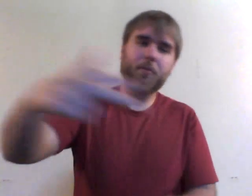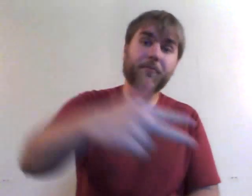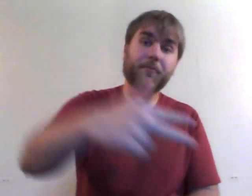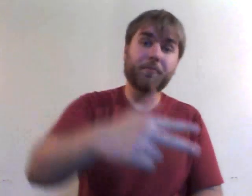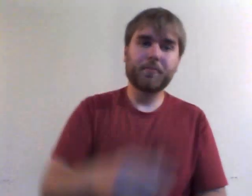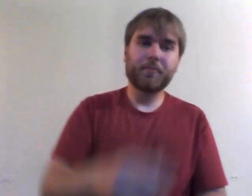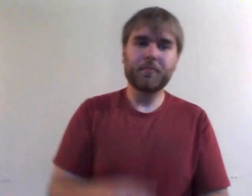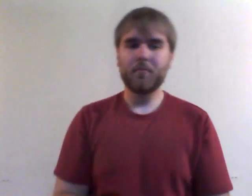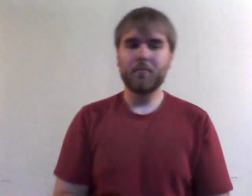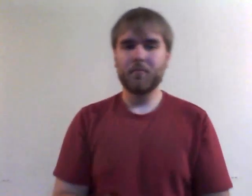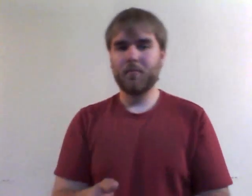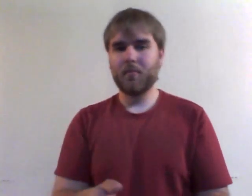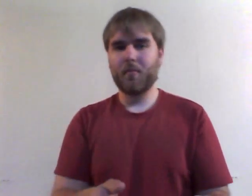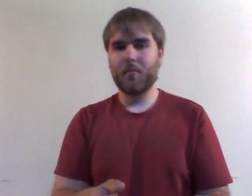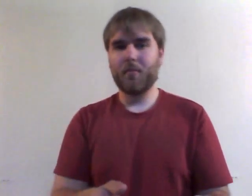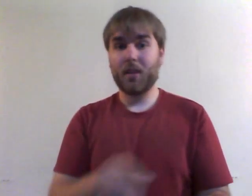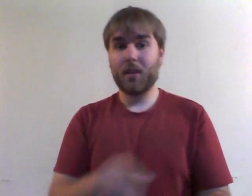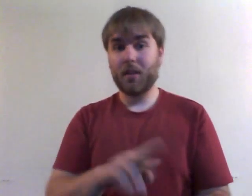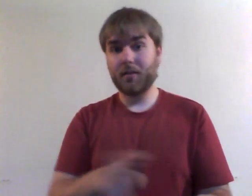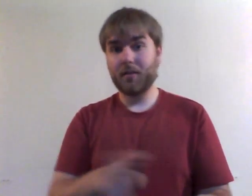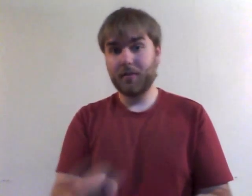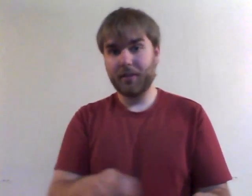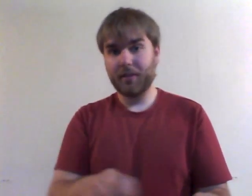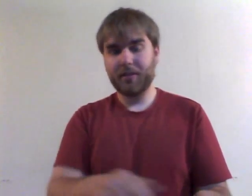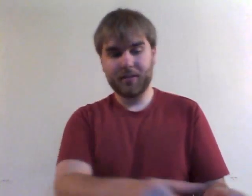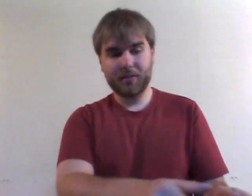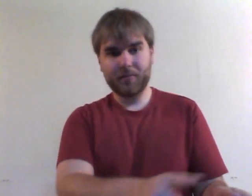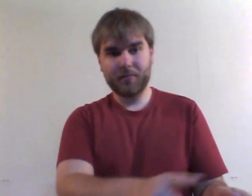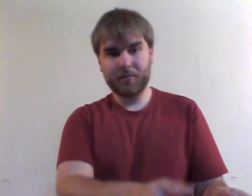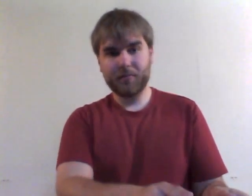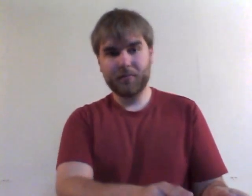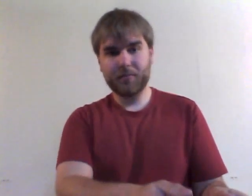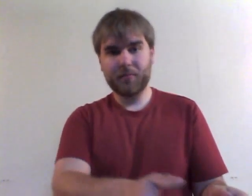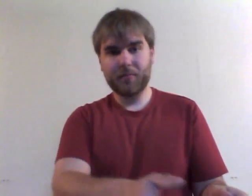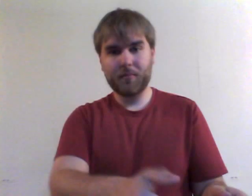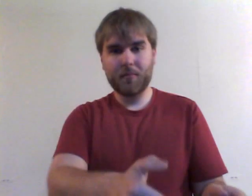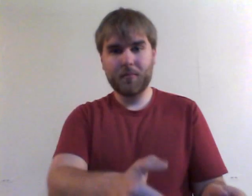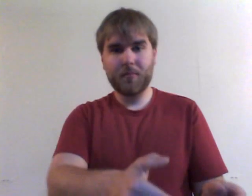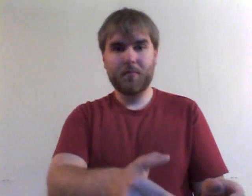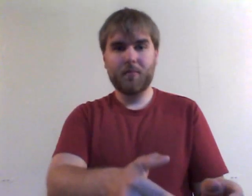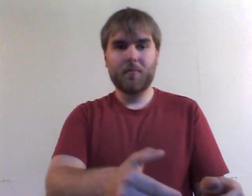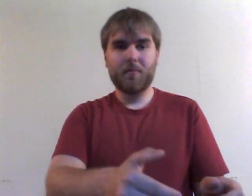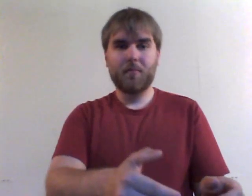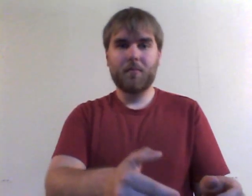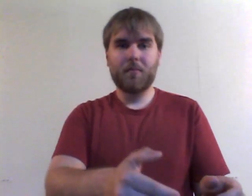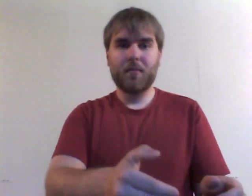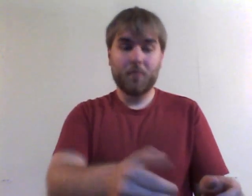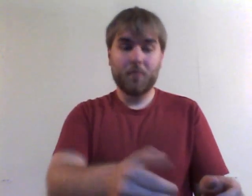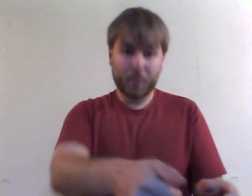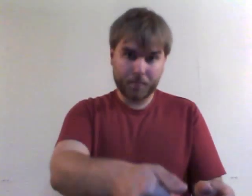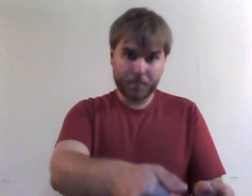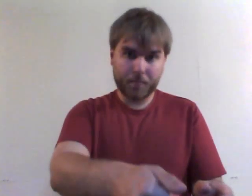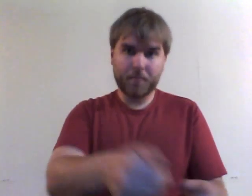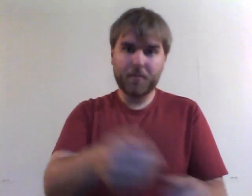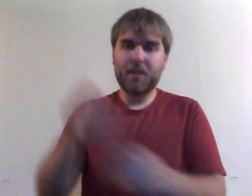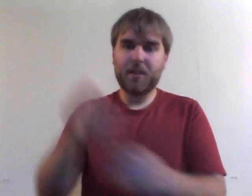too. I push it forward, the nose of the helicopter goes down. I pull it back, nose of the helicopter comes up. When